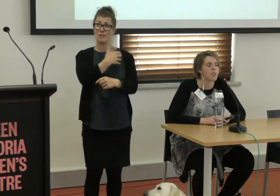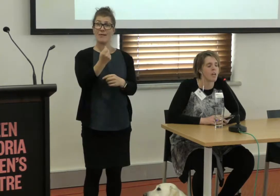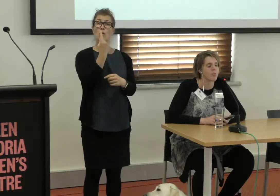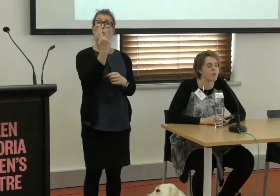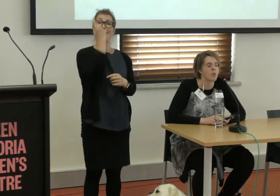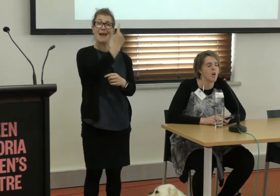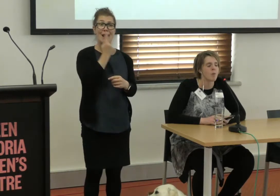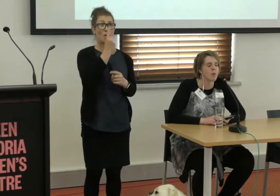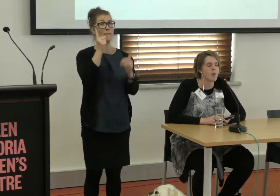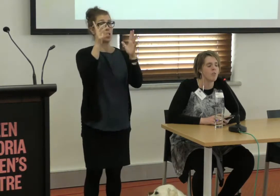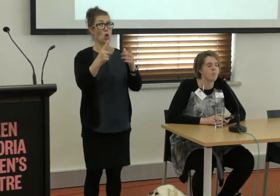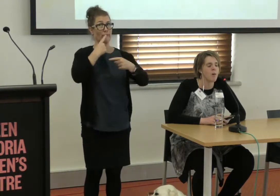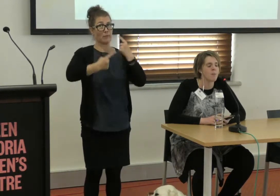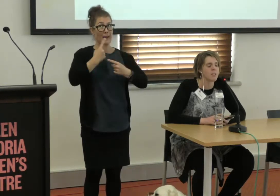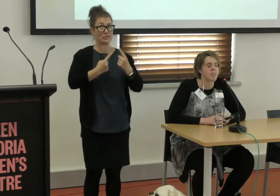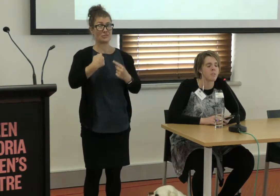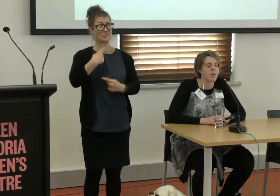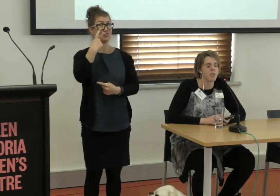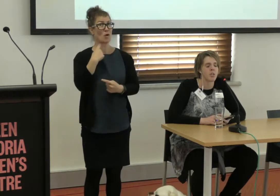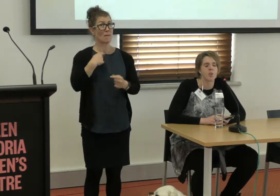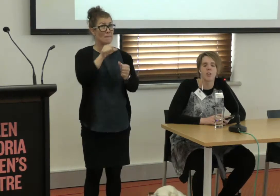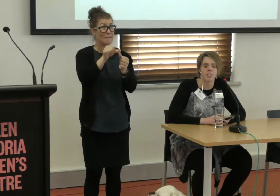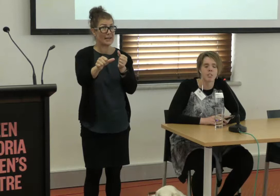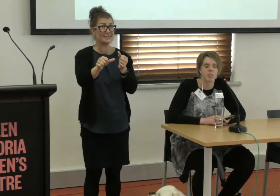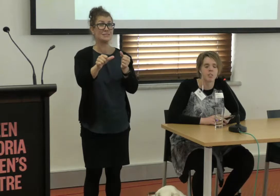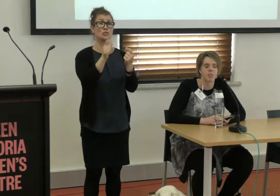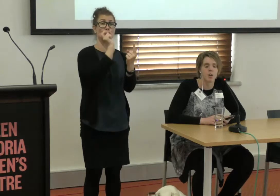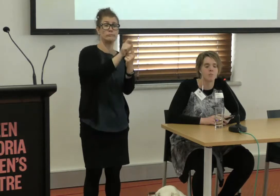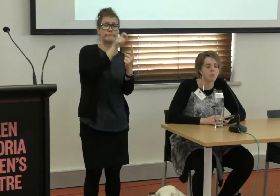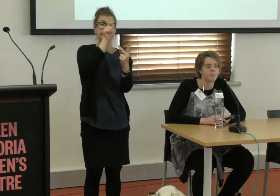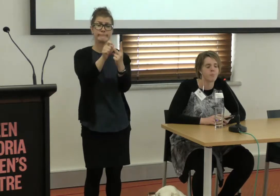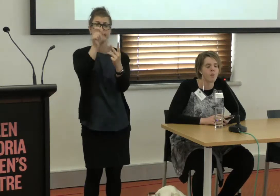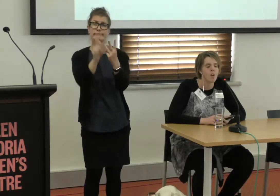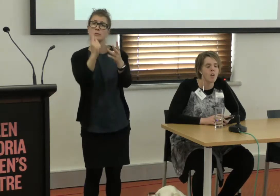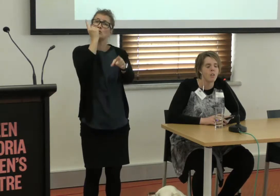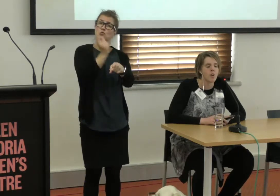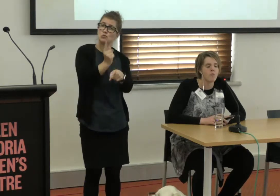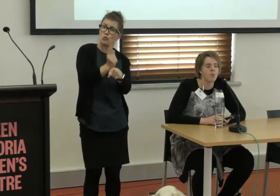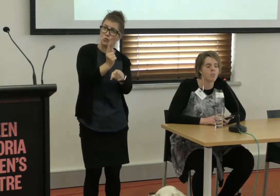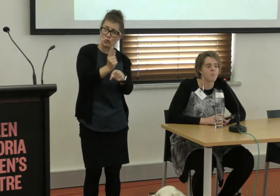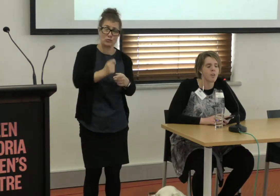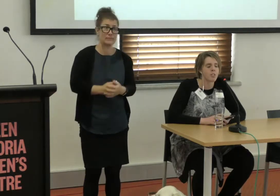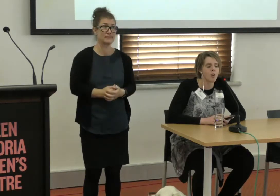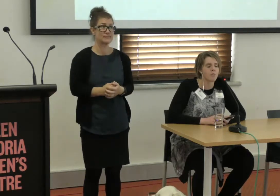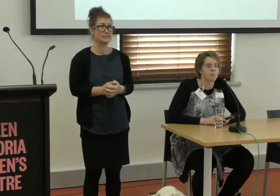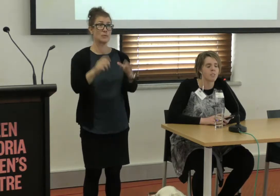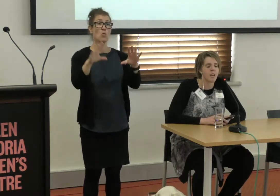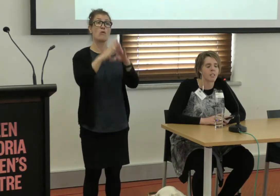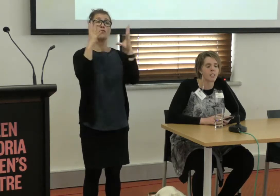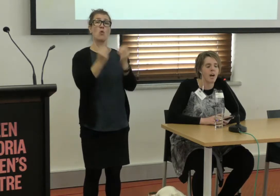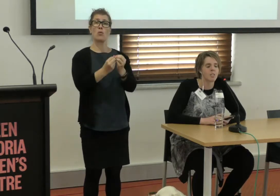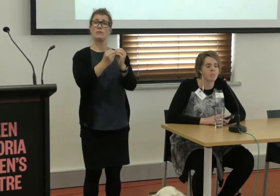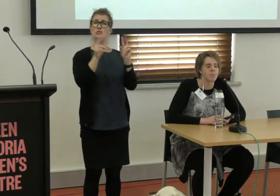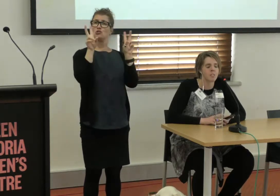lot to get through, but I'm going to do my best to give each issue the attention it deserves. The overall subject of this